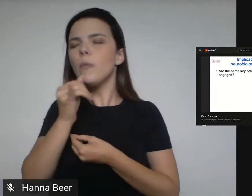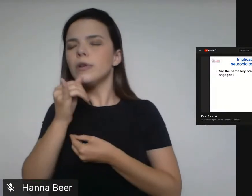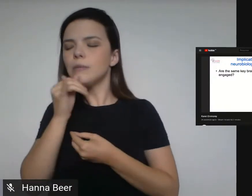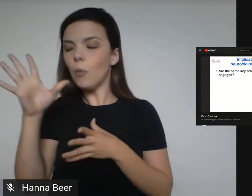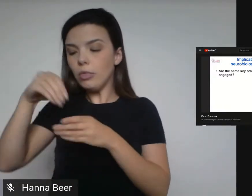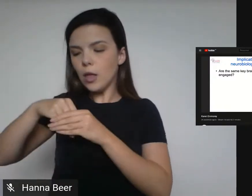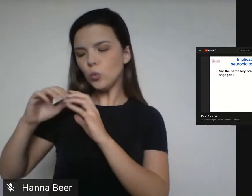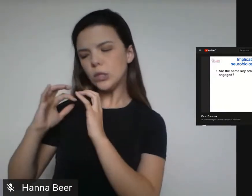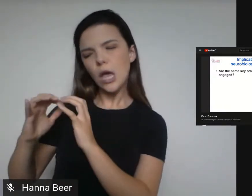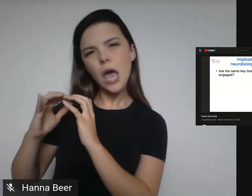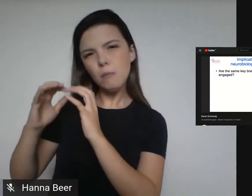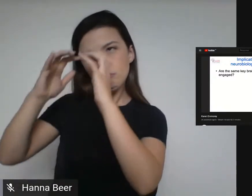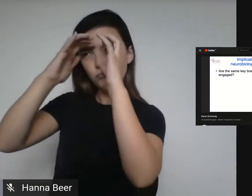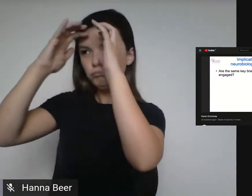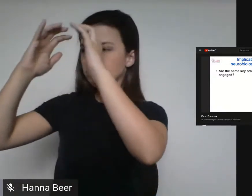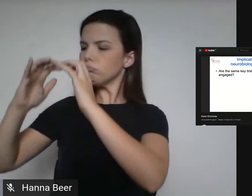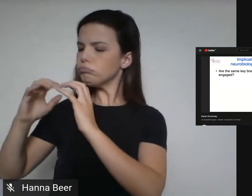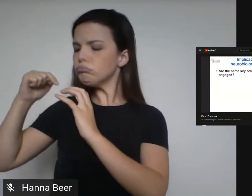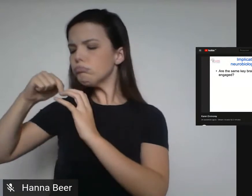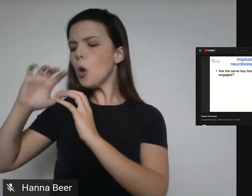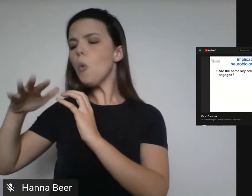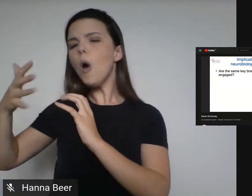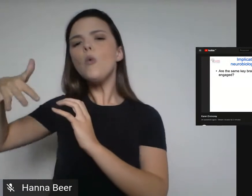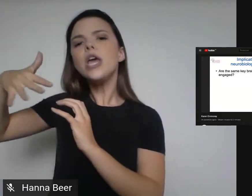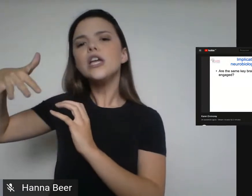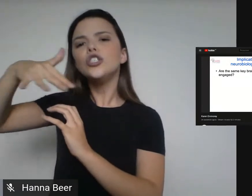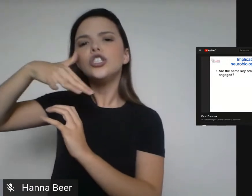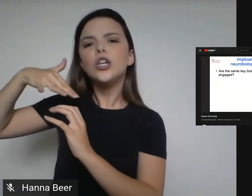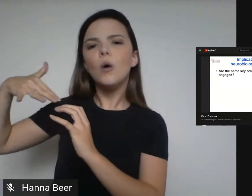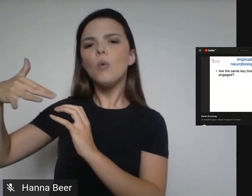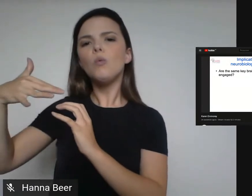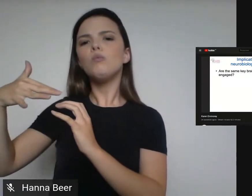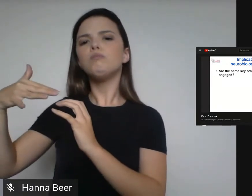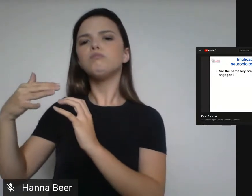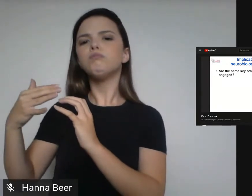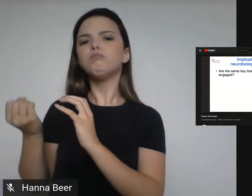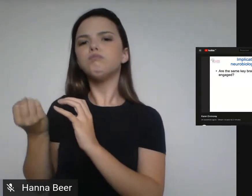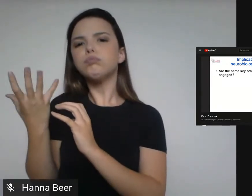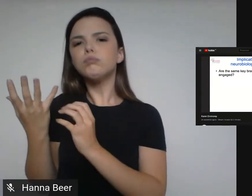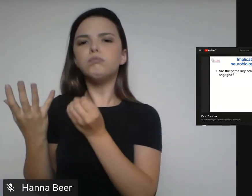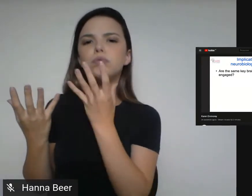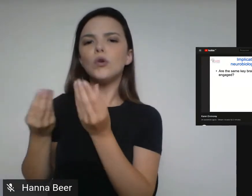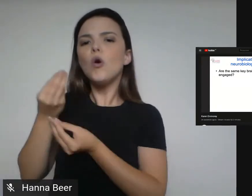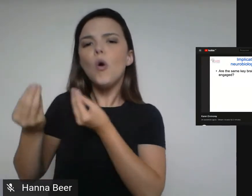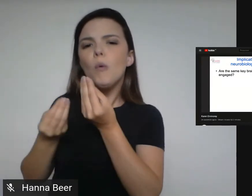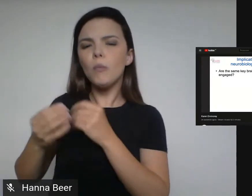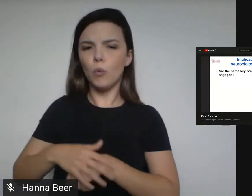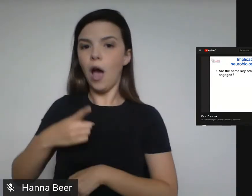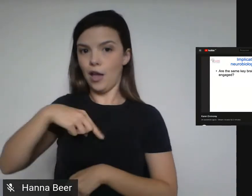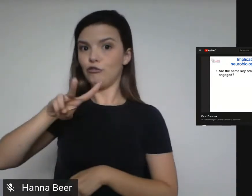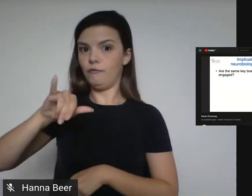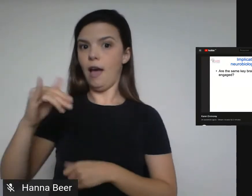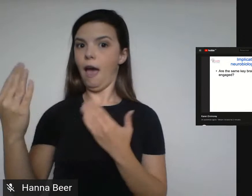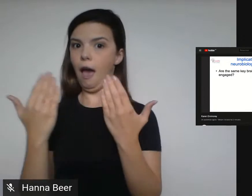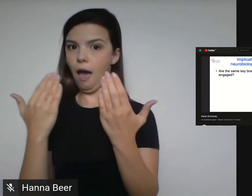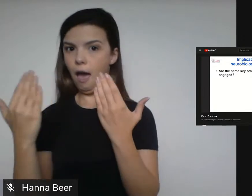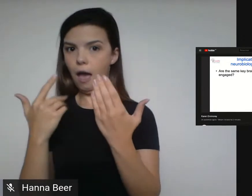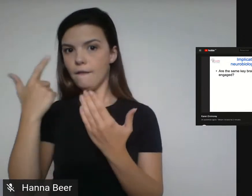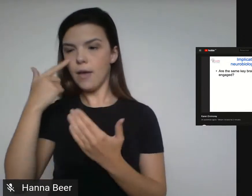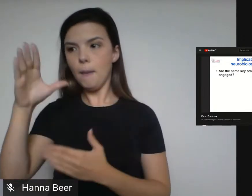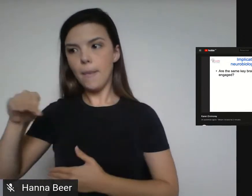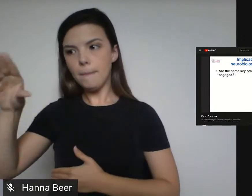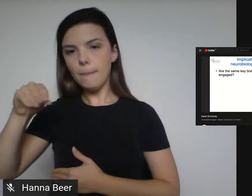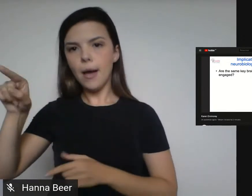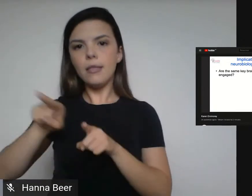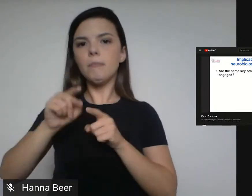production. And we're going to be looking, both comprehension production, we're going to be looking at conjunction analyses using both PET